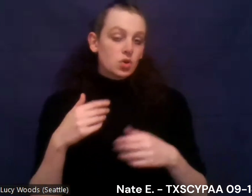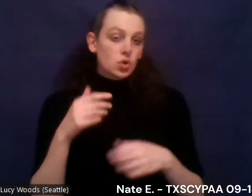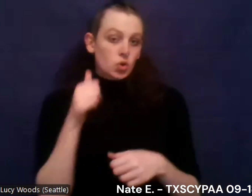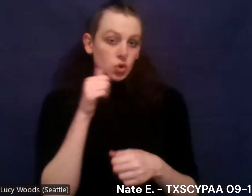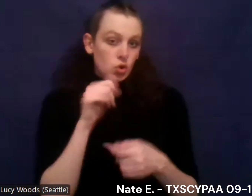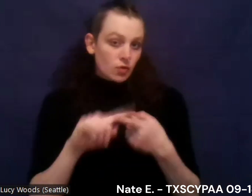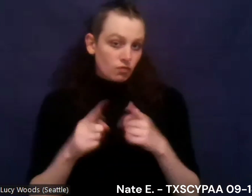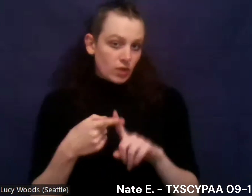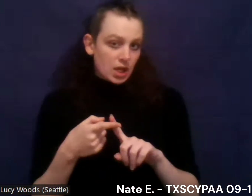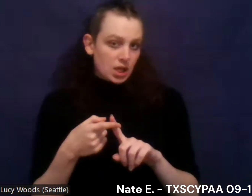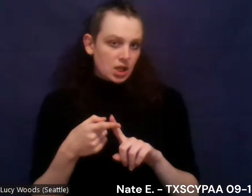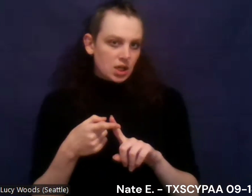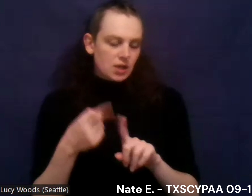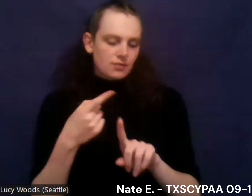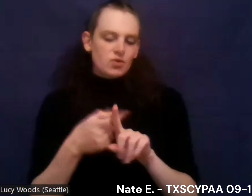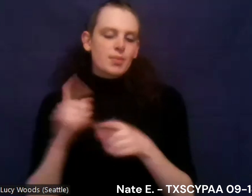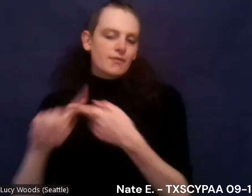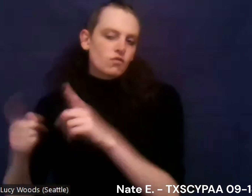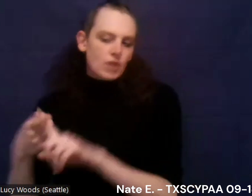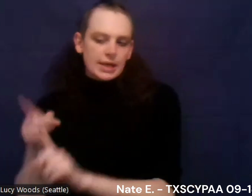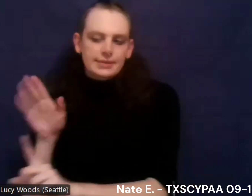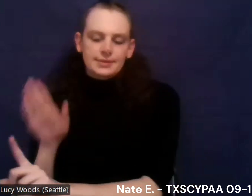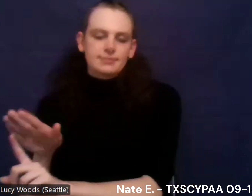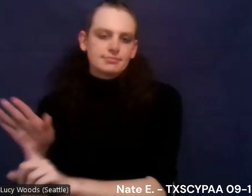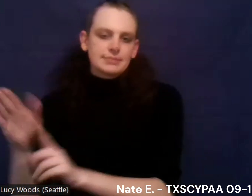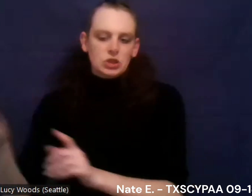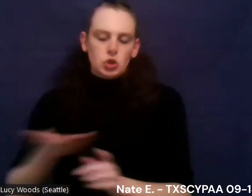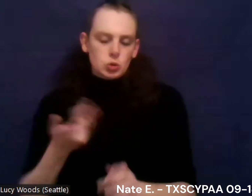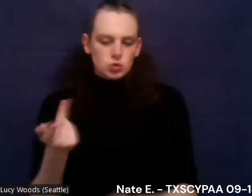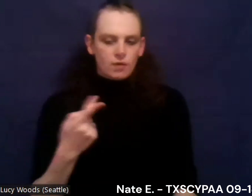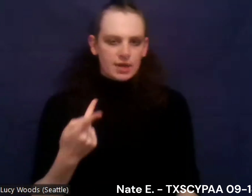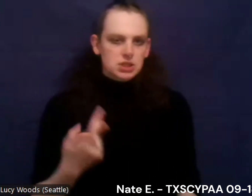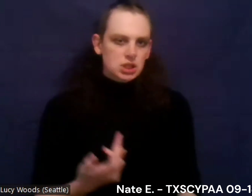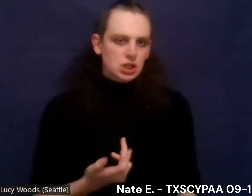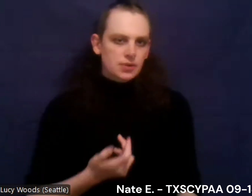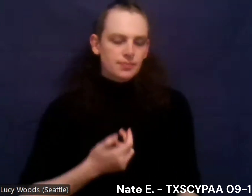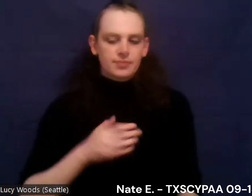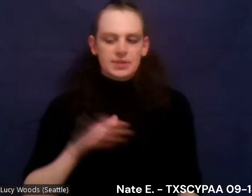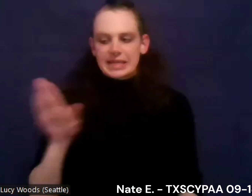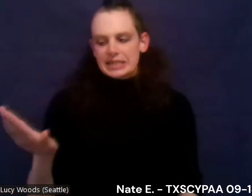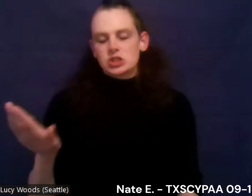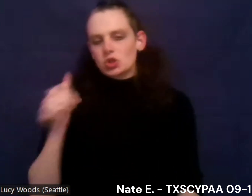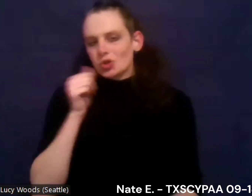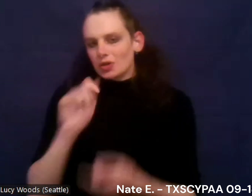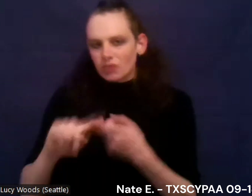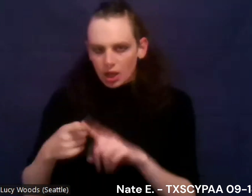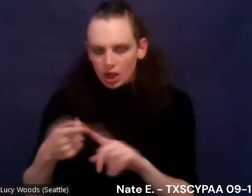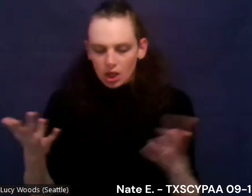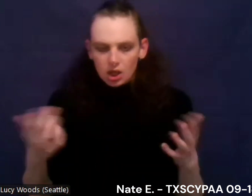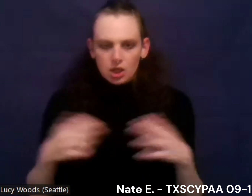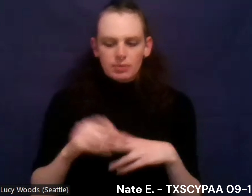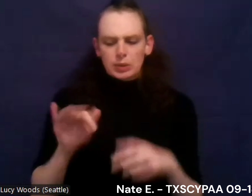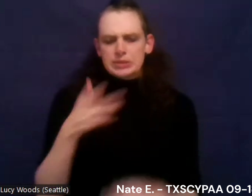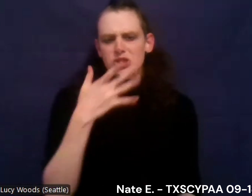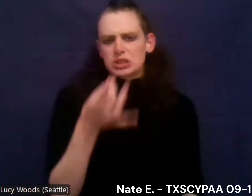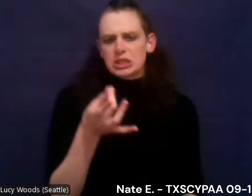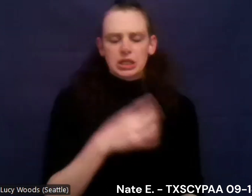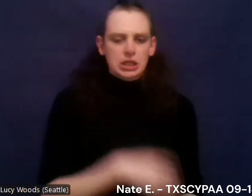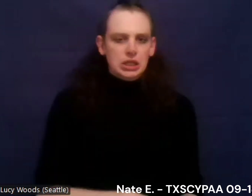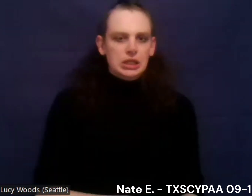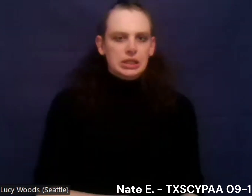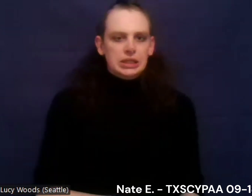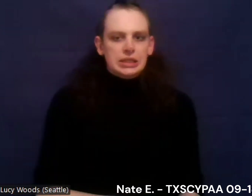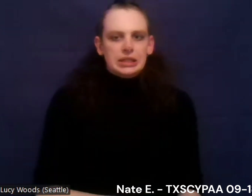I got a girlfriend from a friend, like it was his girlfriend. But that was interesting, and it was